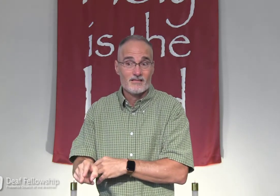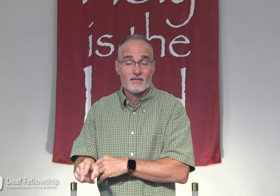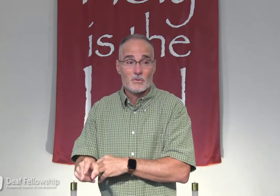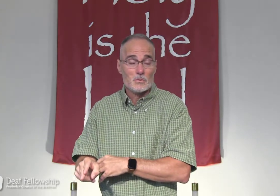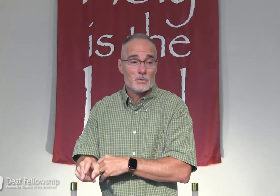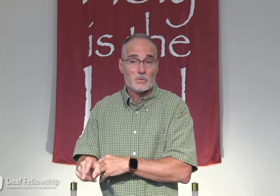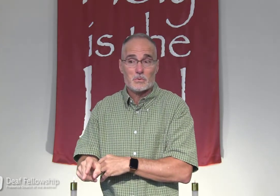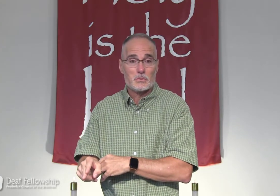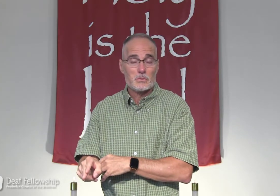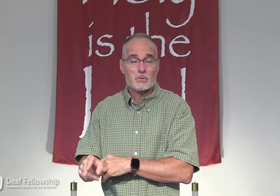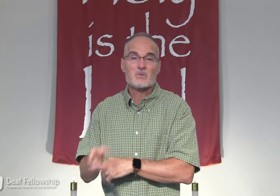both heaven and hell,